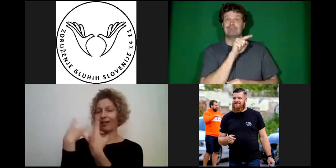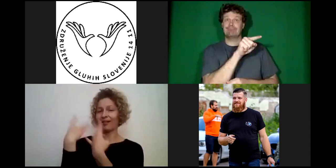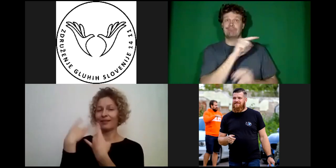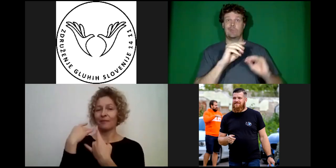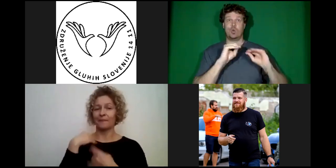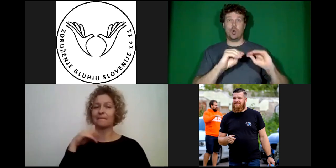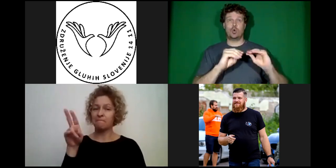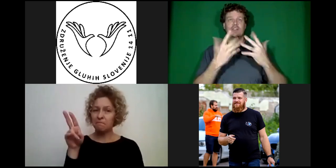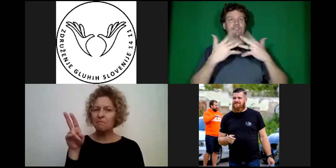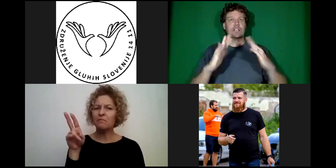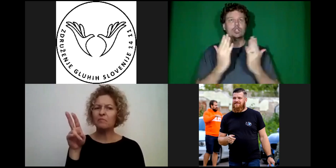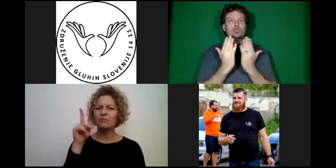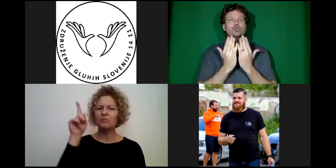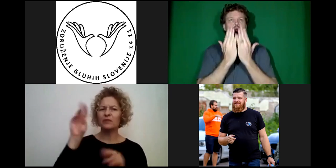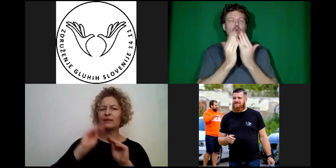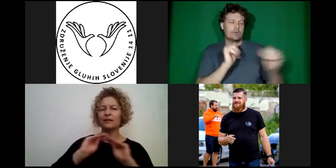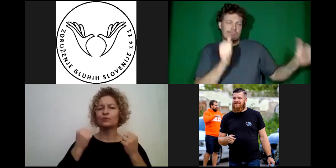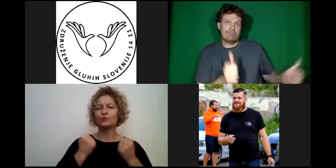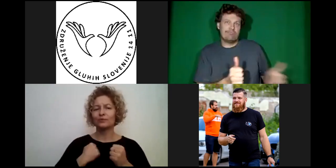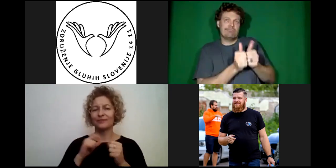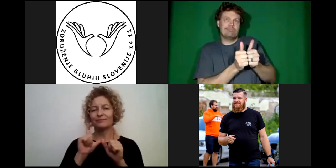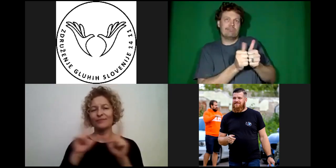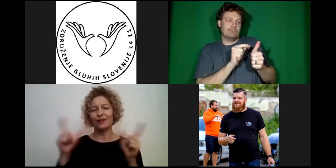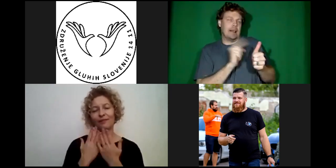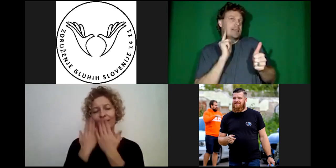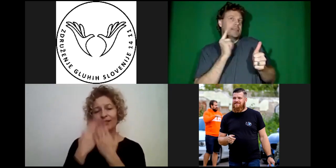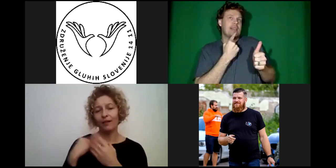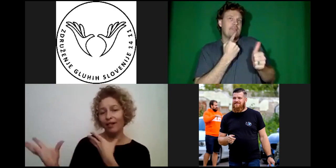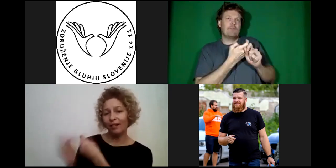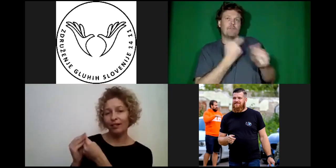And coach, and I'll briefly summarize what he told me then.